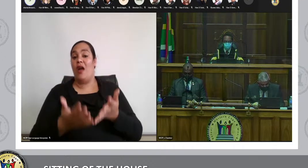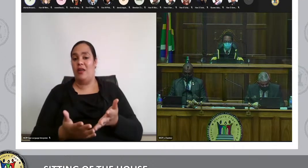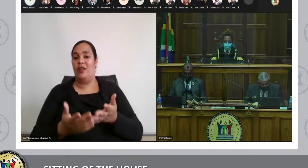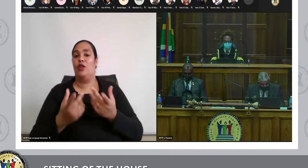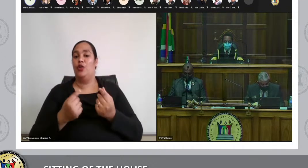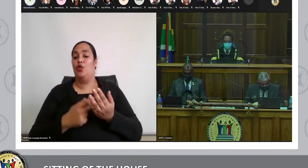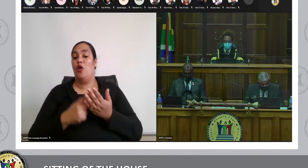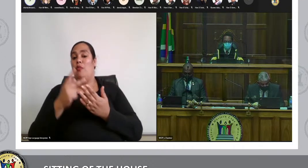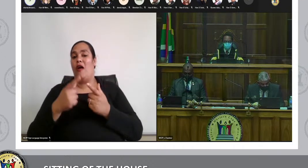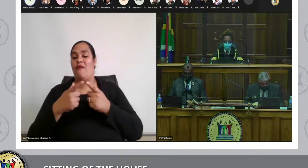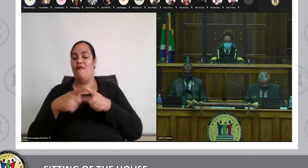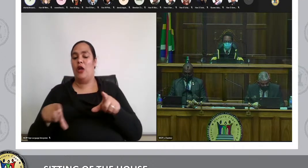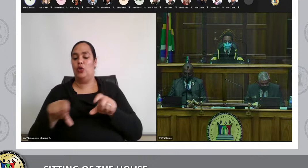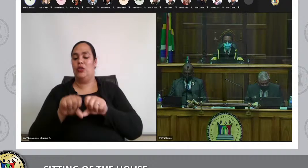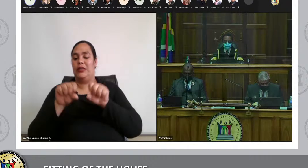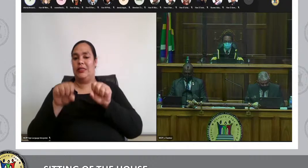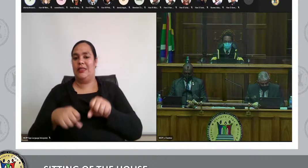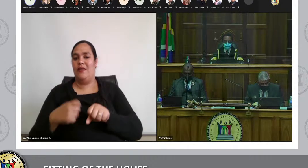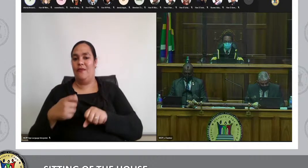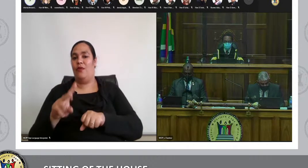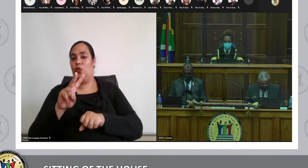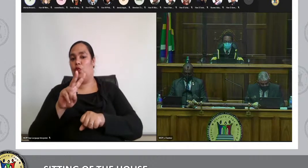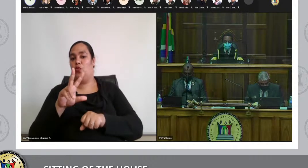a voucher system to